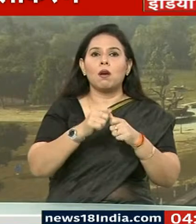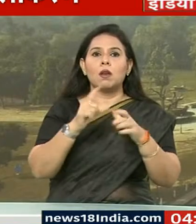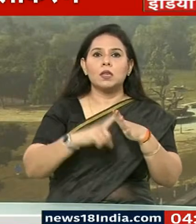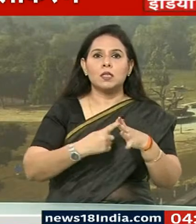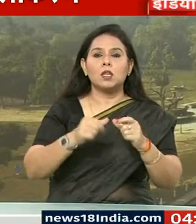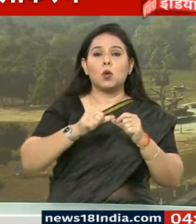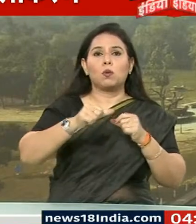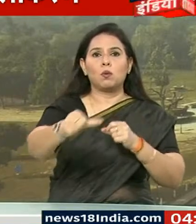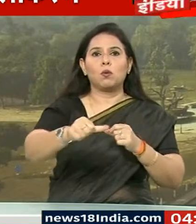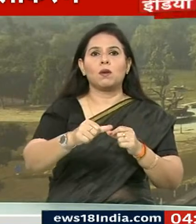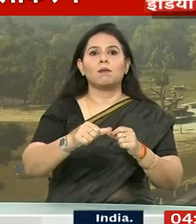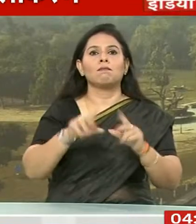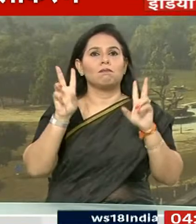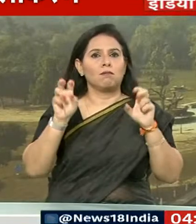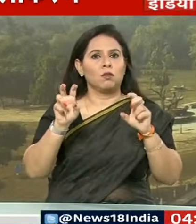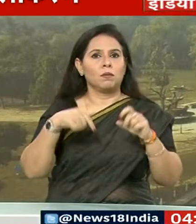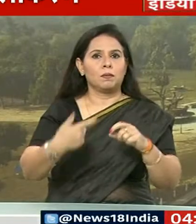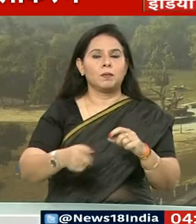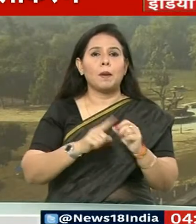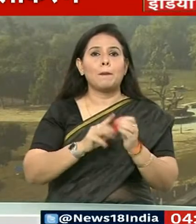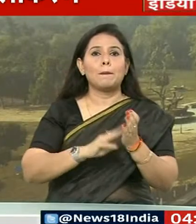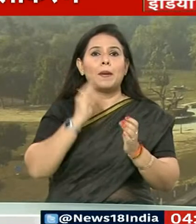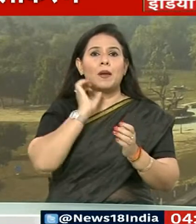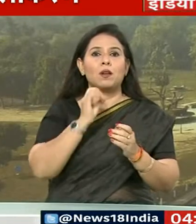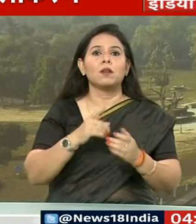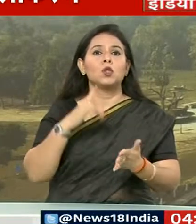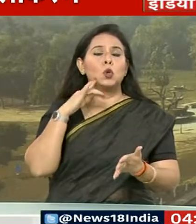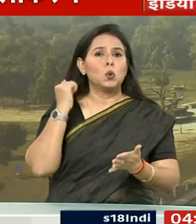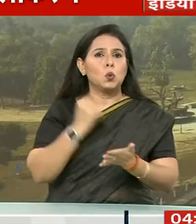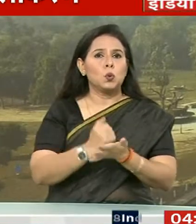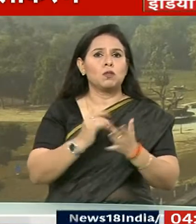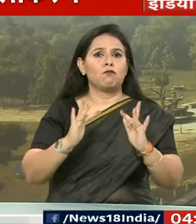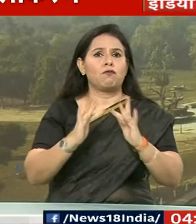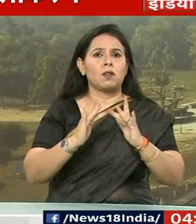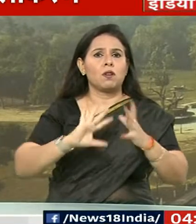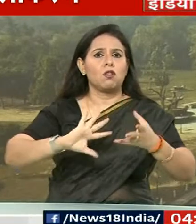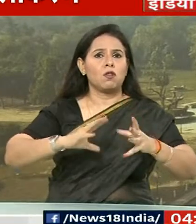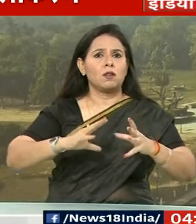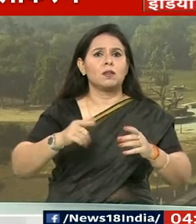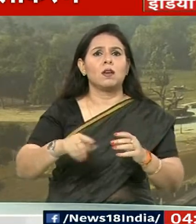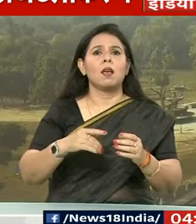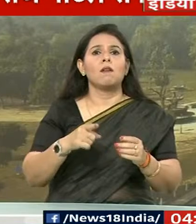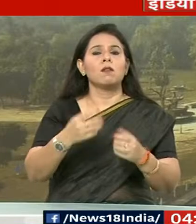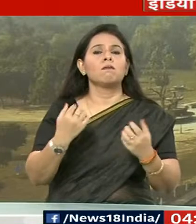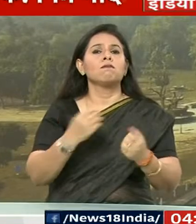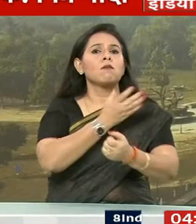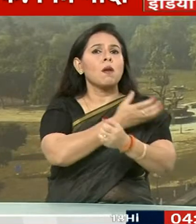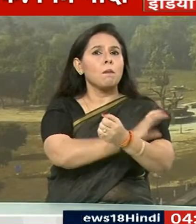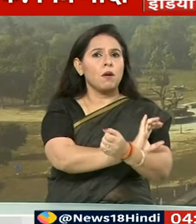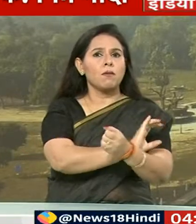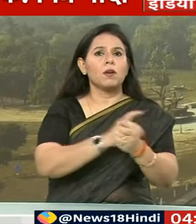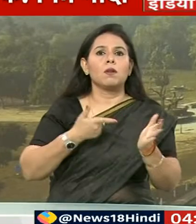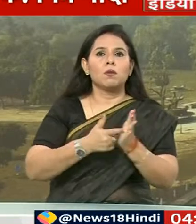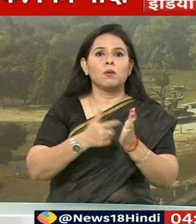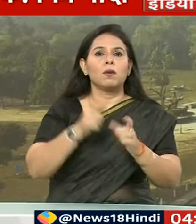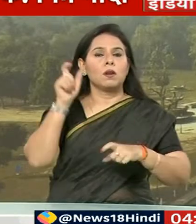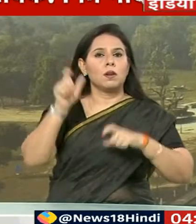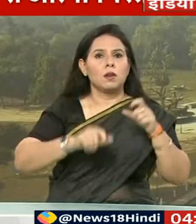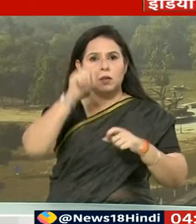mantra. Prime Minister also emphasized on the use of technology which will empower rural India.